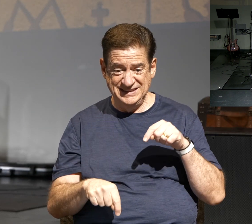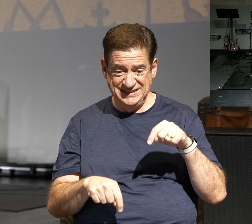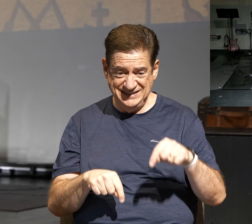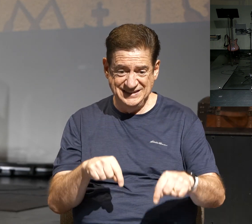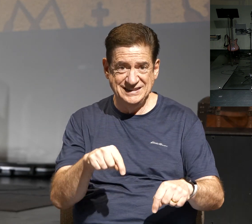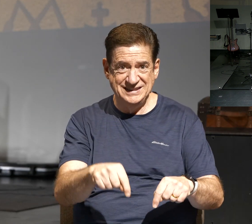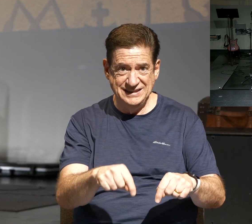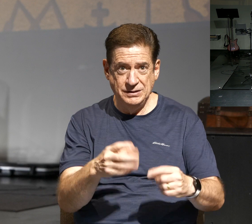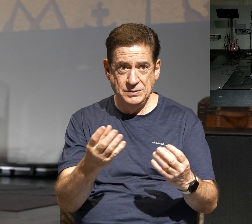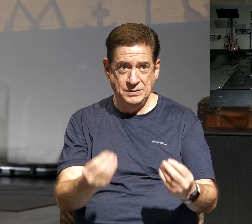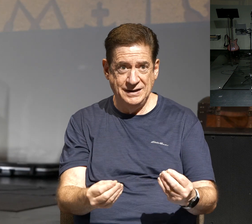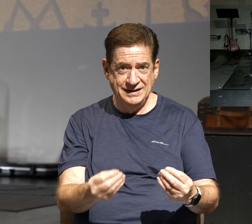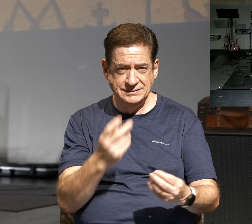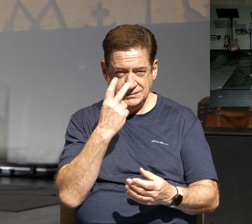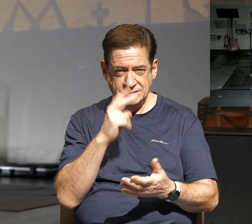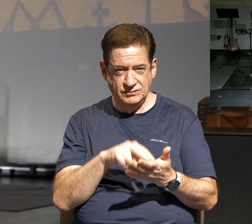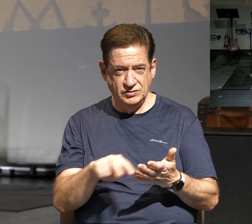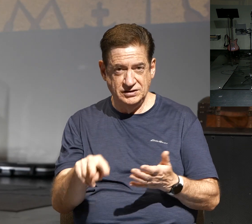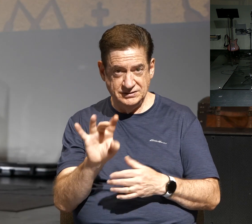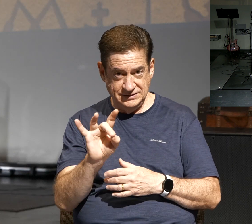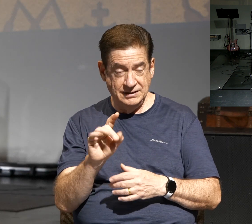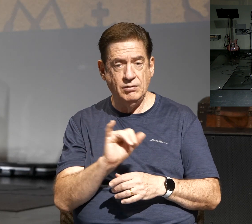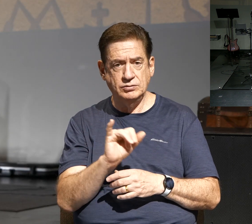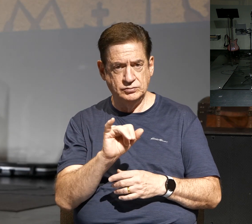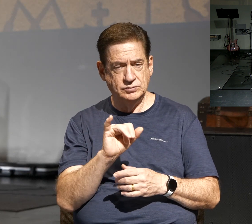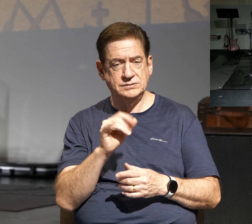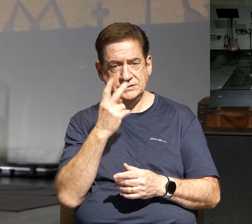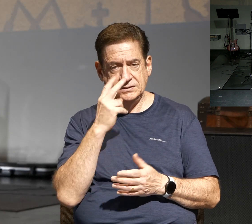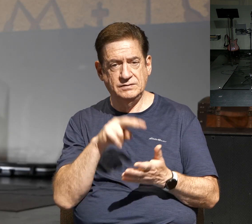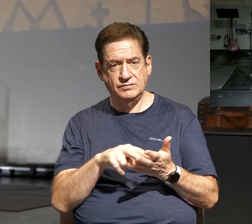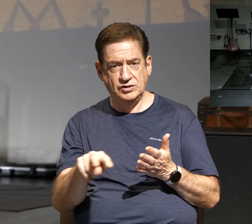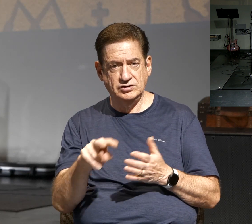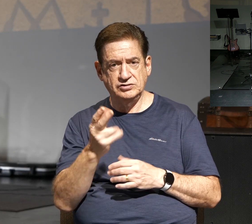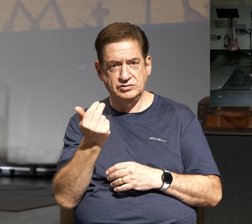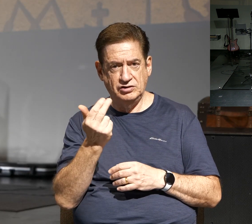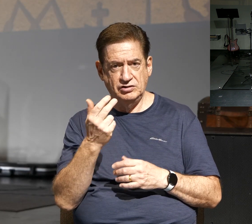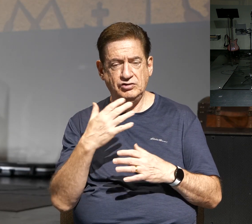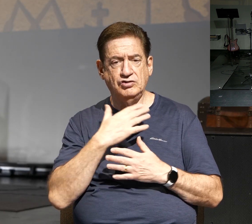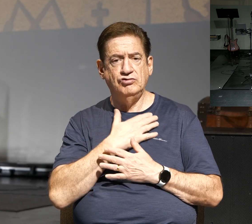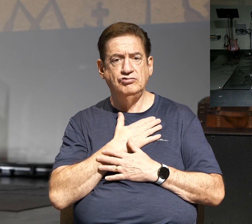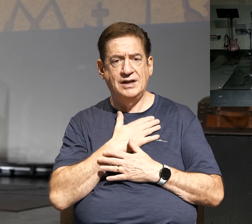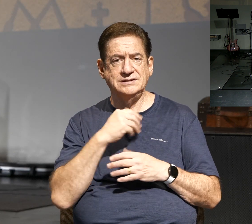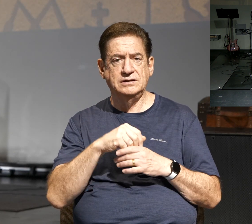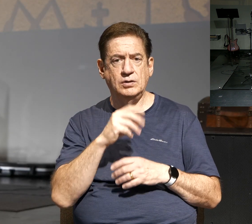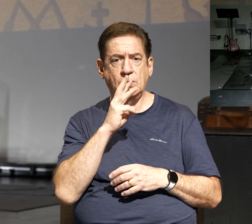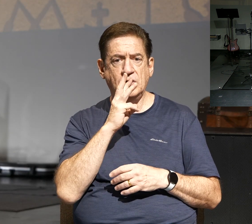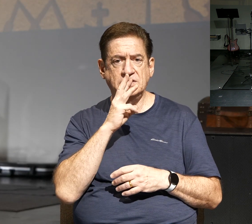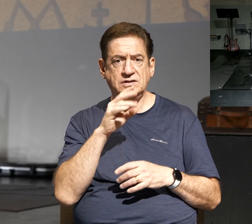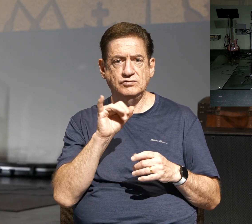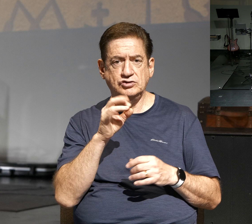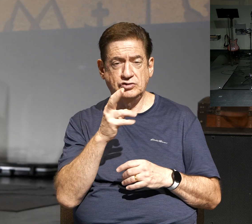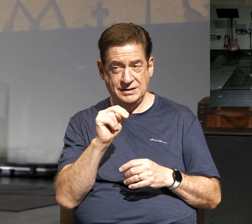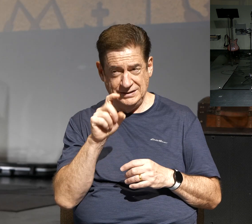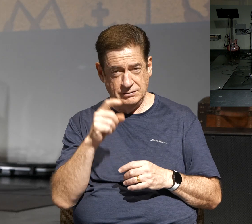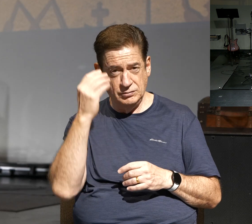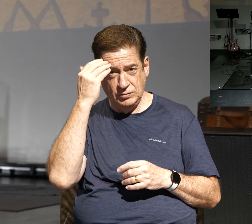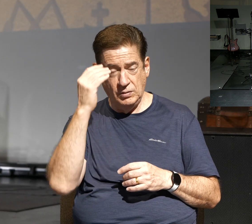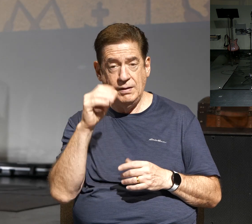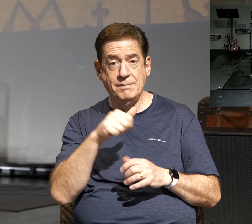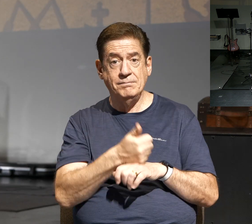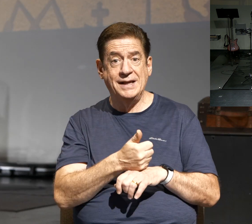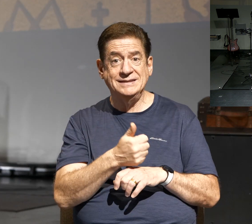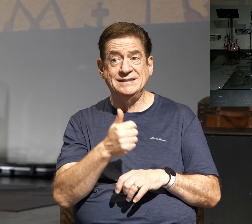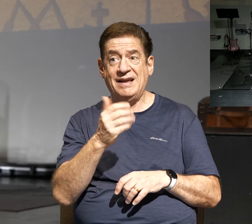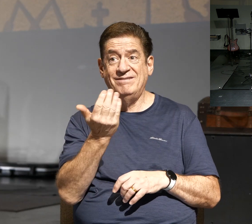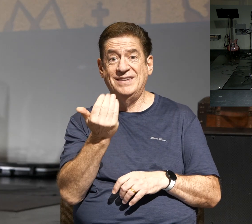that in verse 8. We also see that in verse 13. You shall rest in the waters of the Jordan. We also know, based on verse